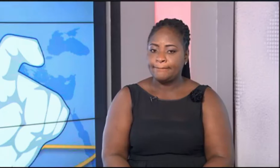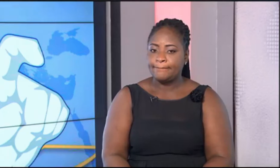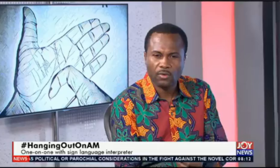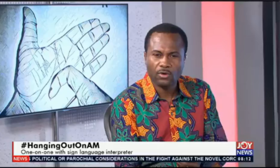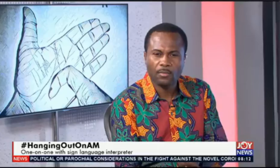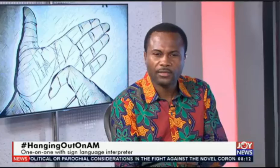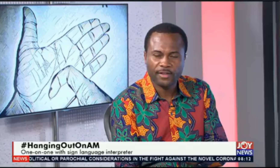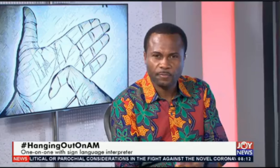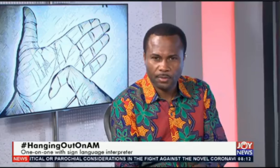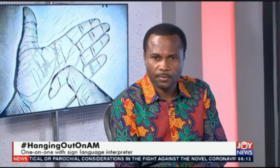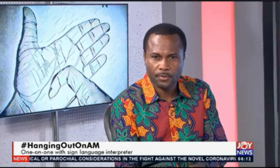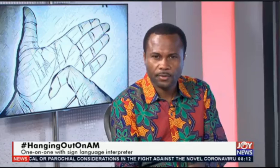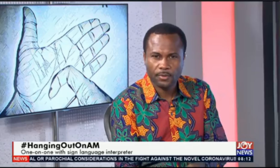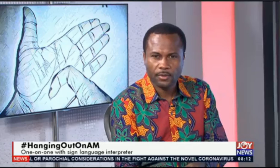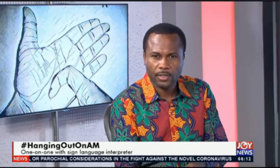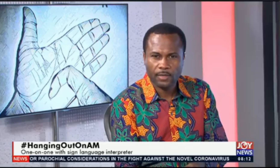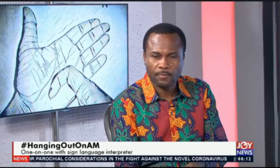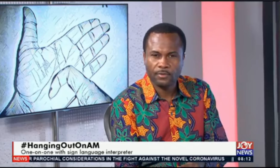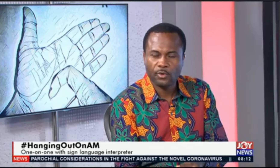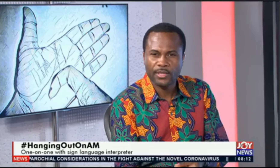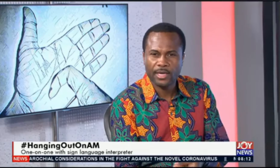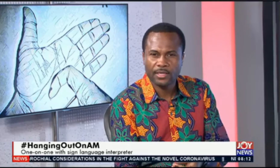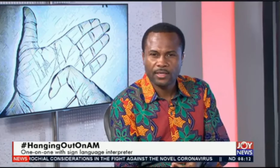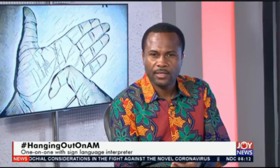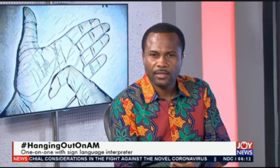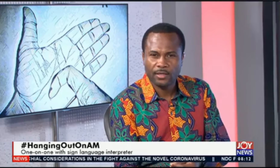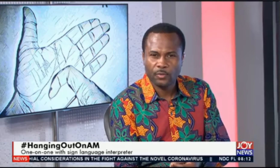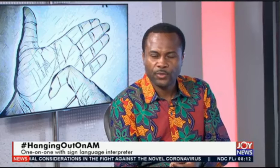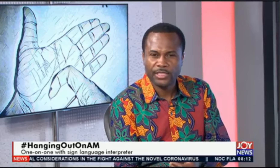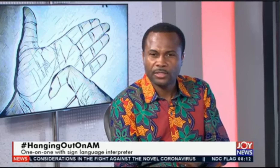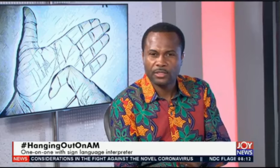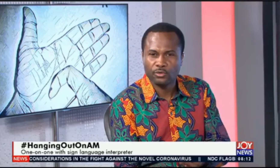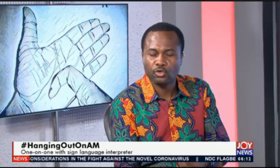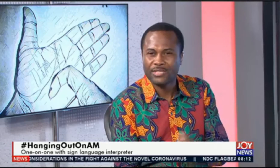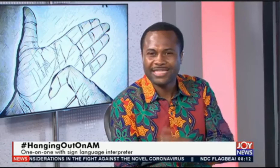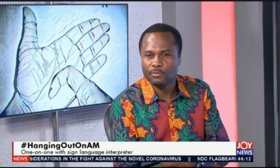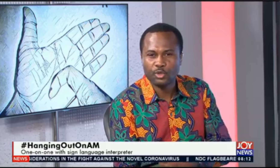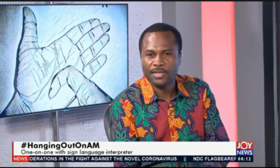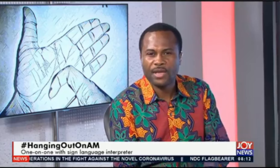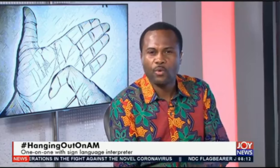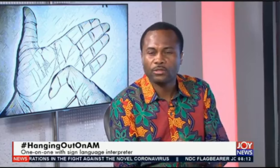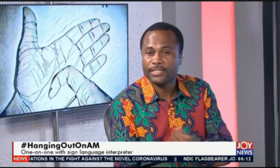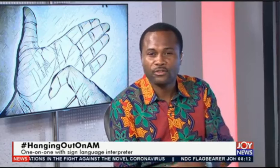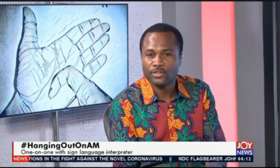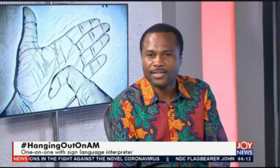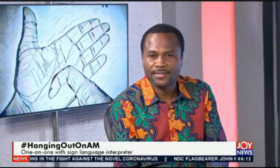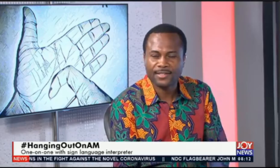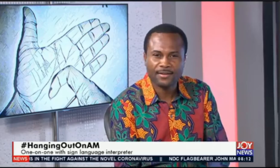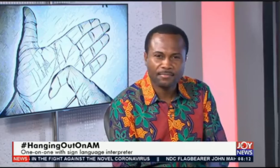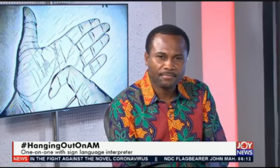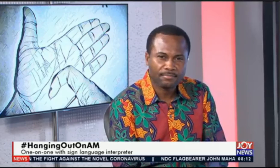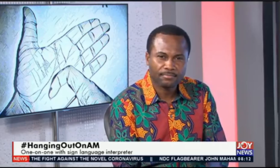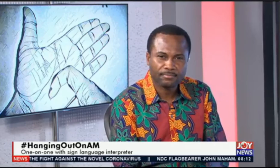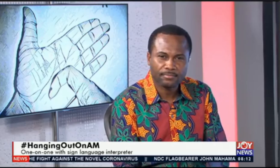it for normal deaf people, knowing that we just don't seem to be in their world and don't